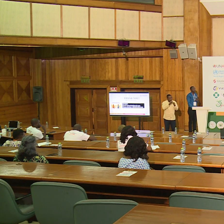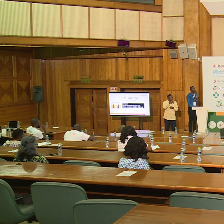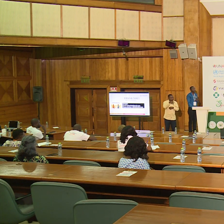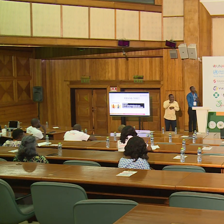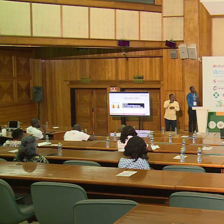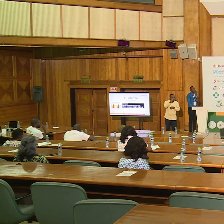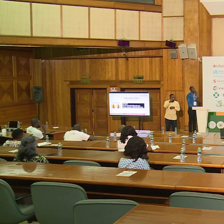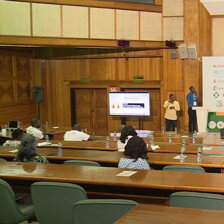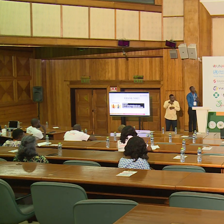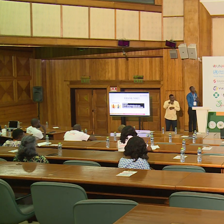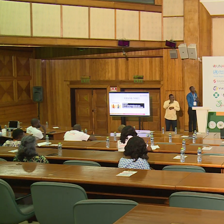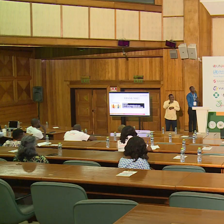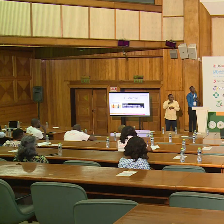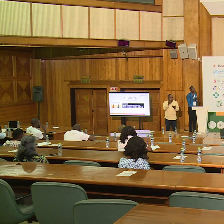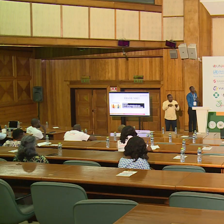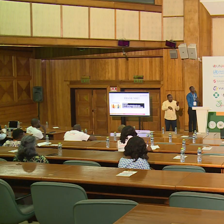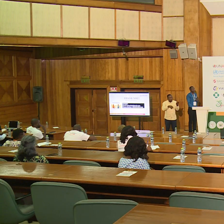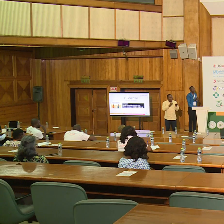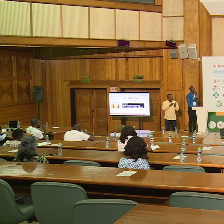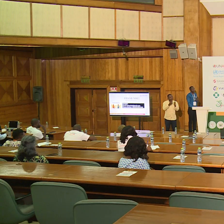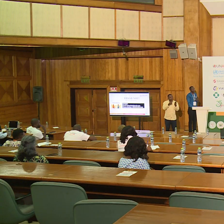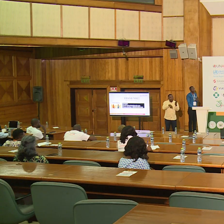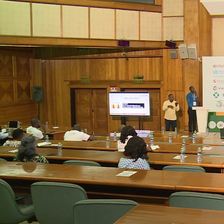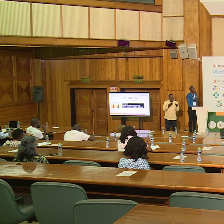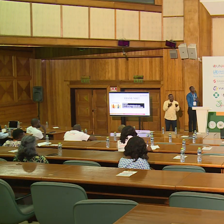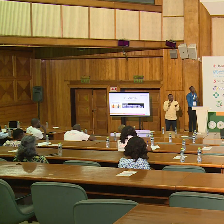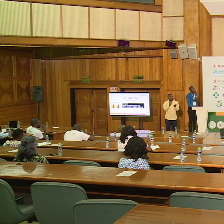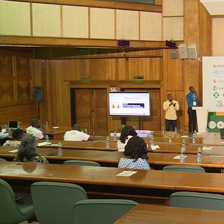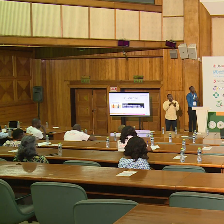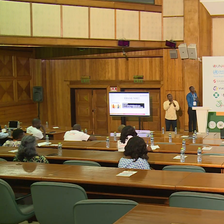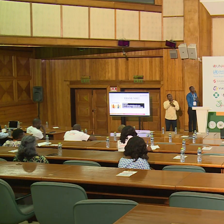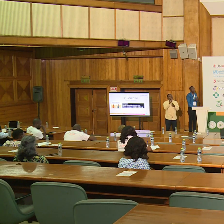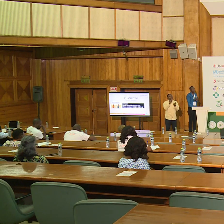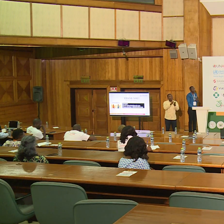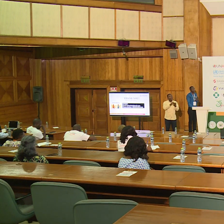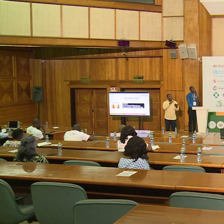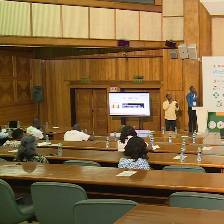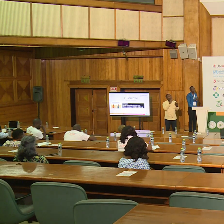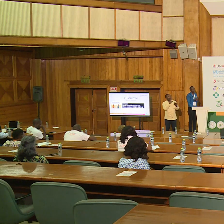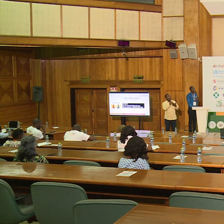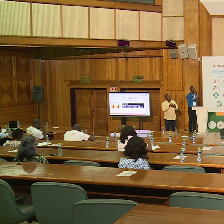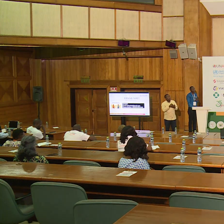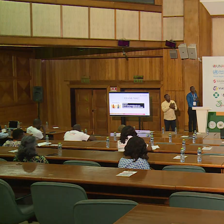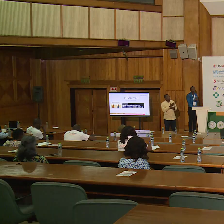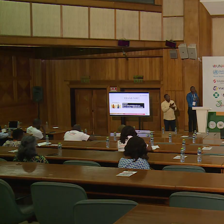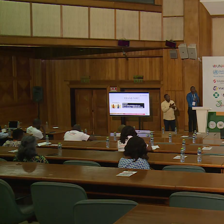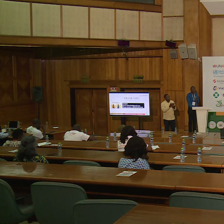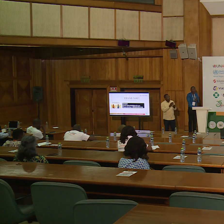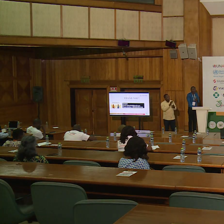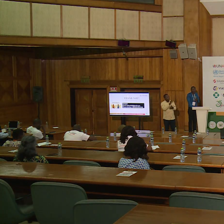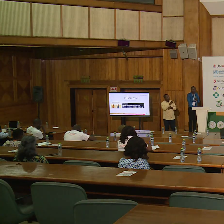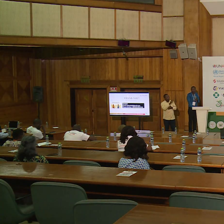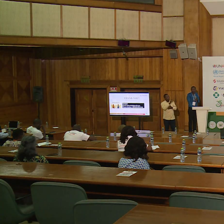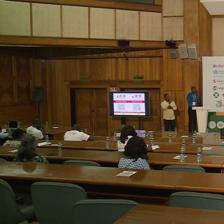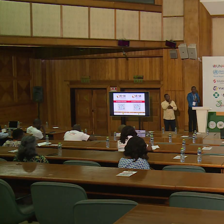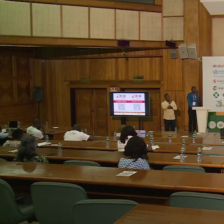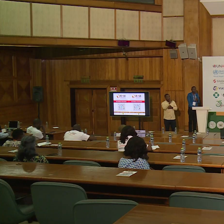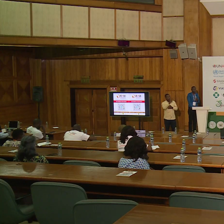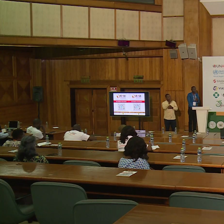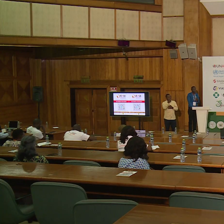was your main finding that prevented this FSW from accessing